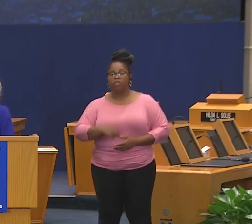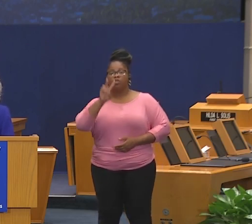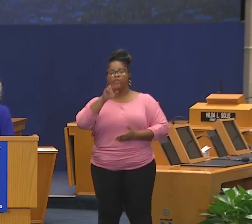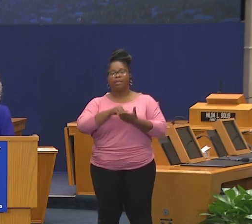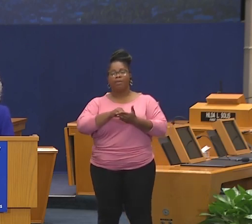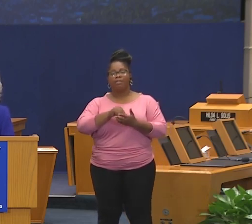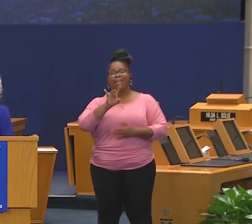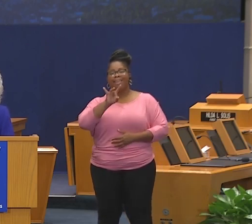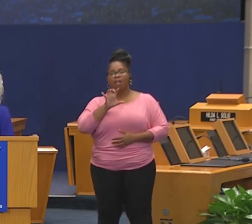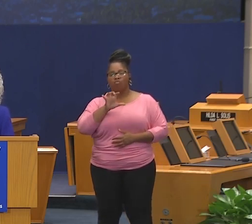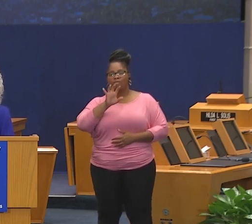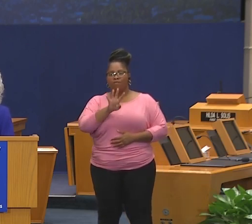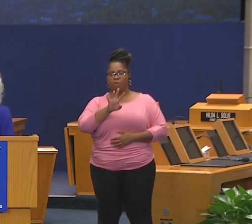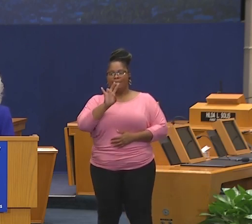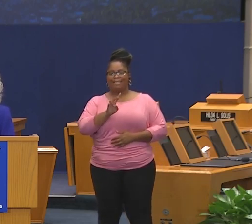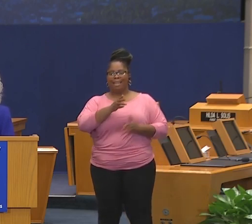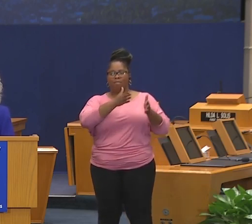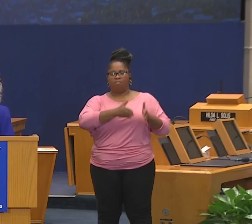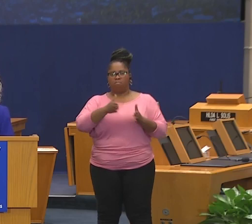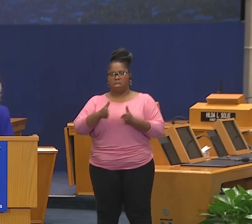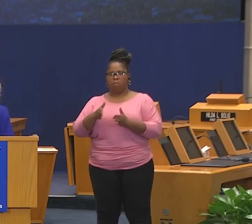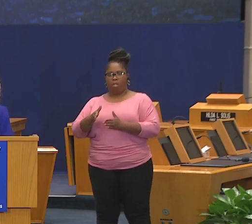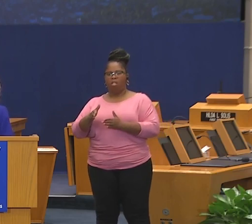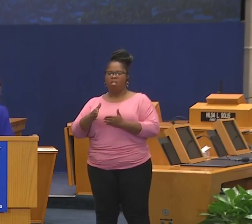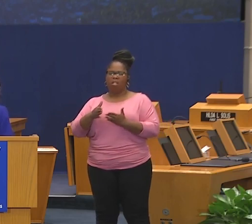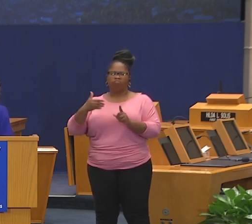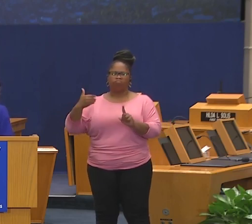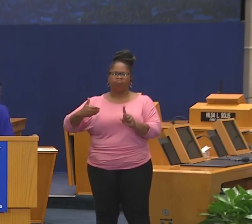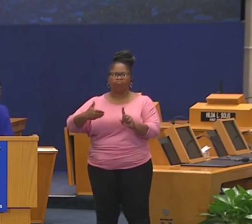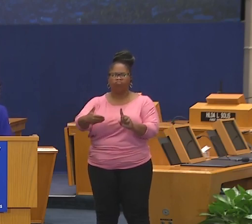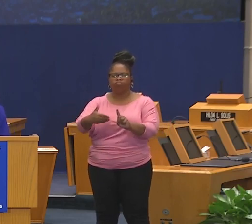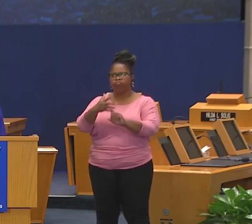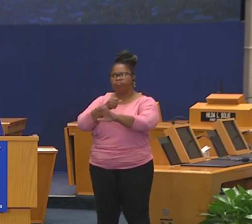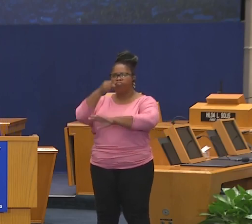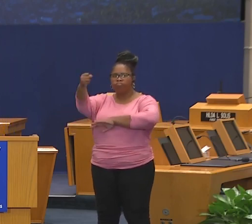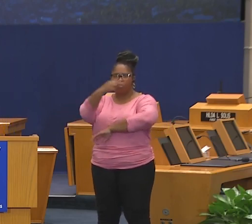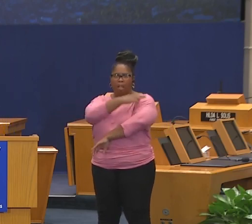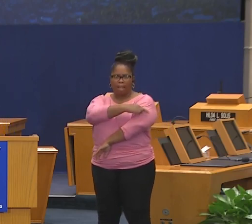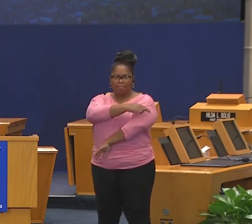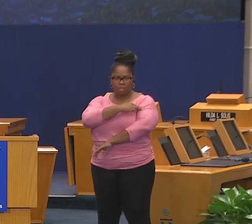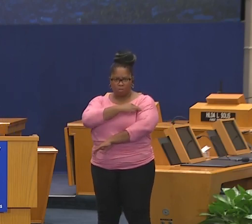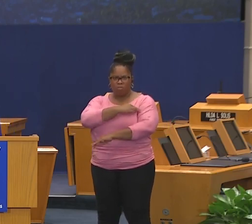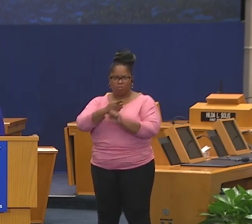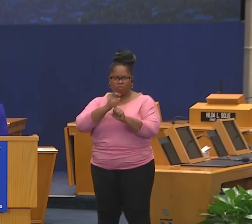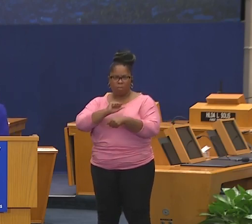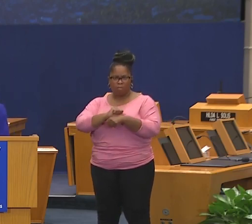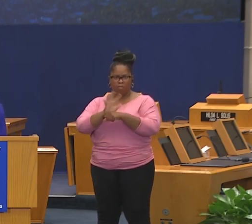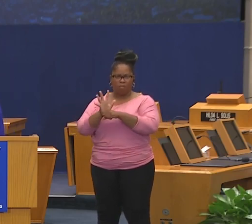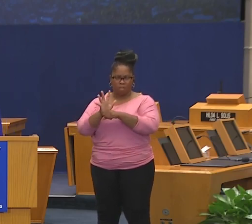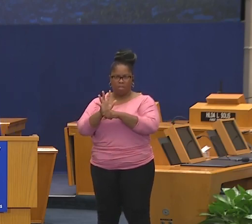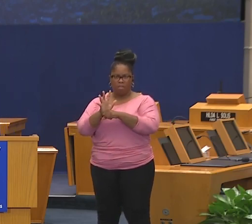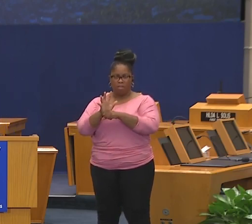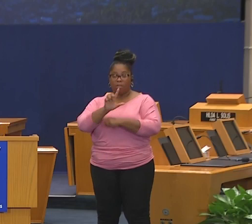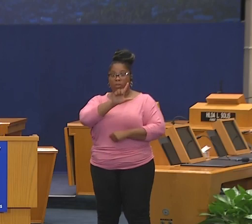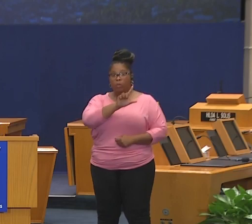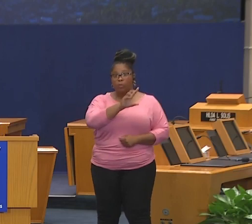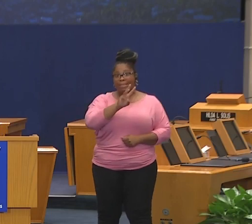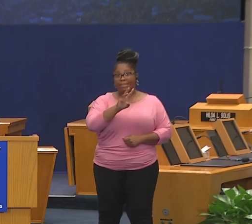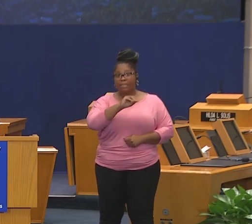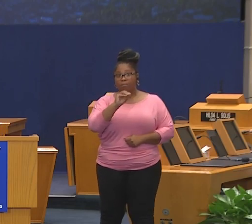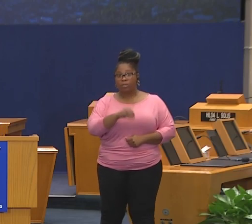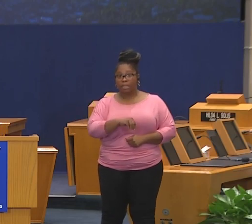2,847 people who at some point have been hospitalized with COVID-19. 26% of all